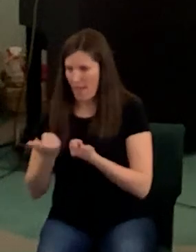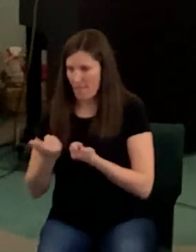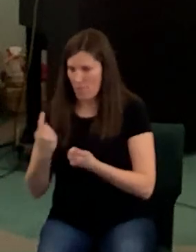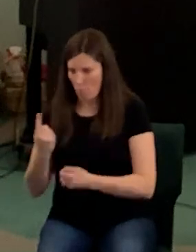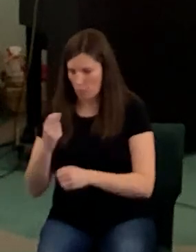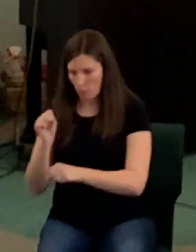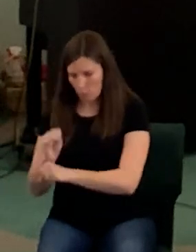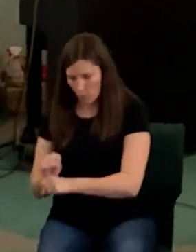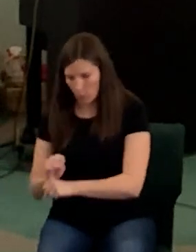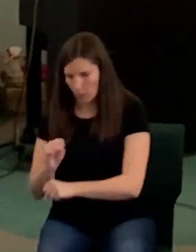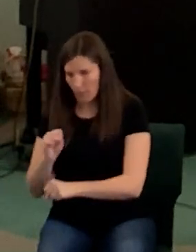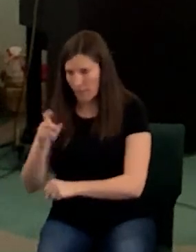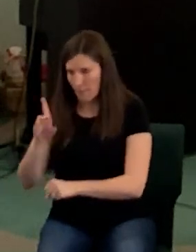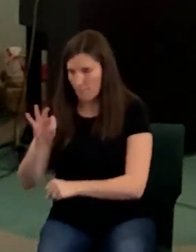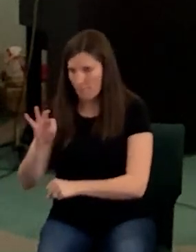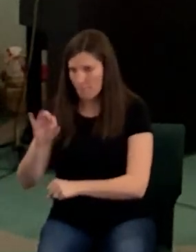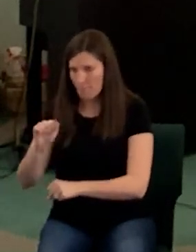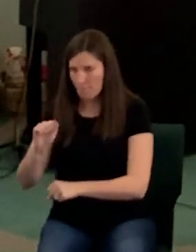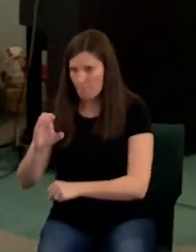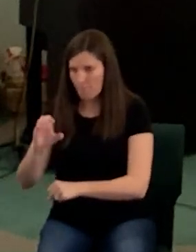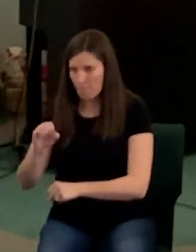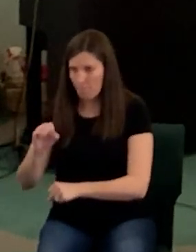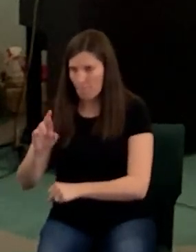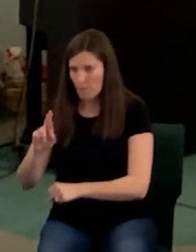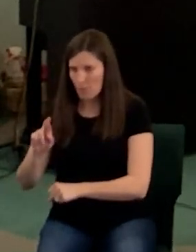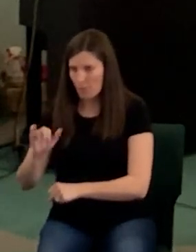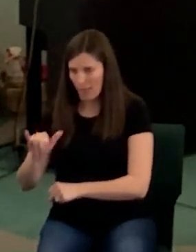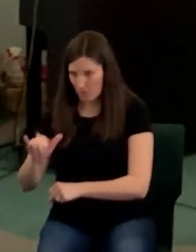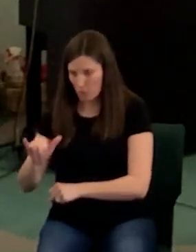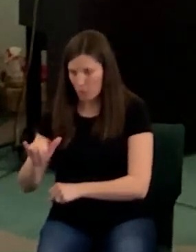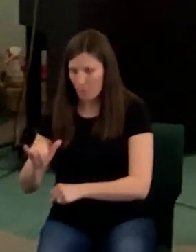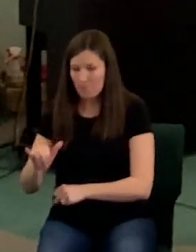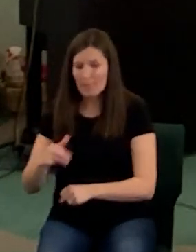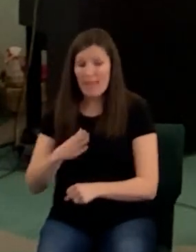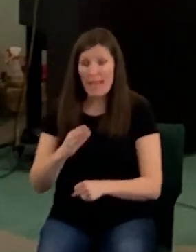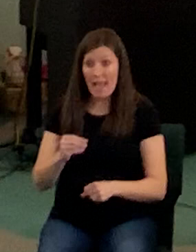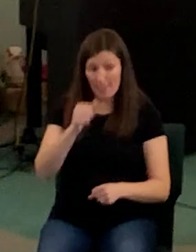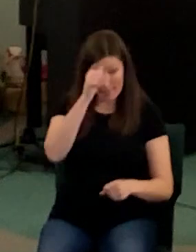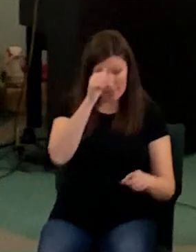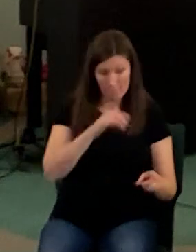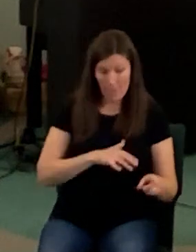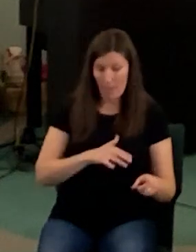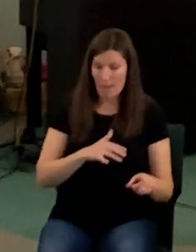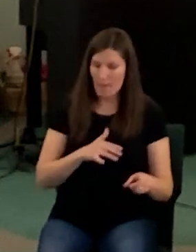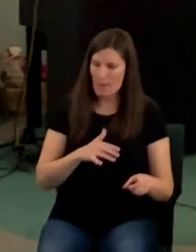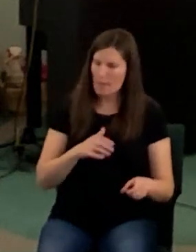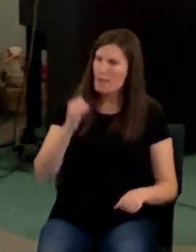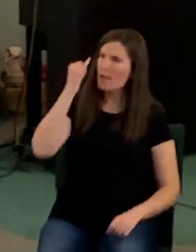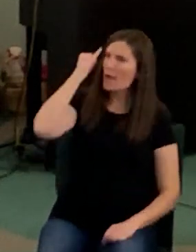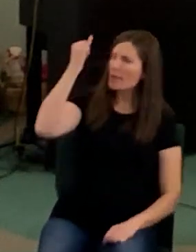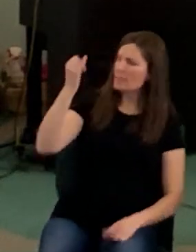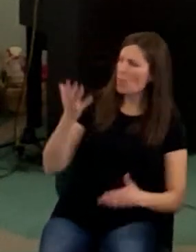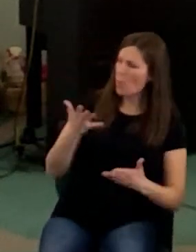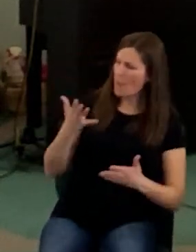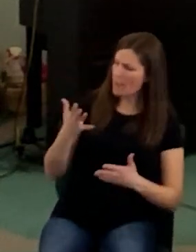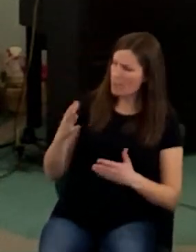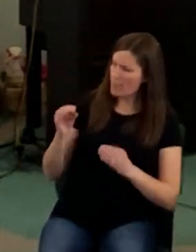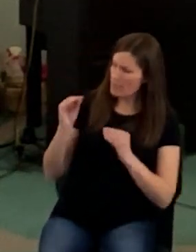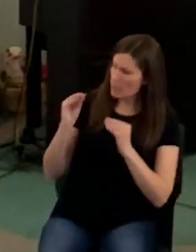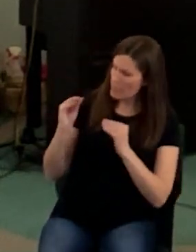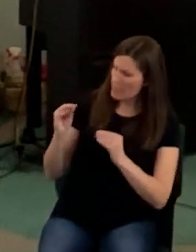besides working in a factory. And Robert came up with an idea. What if we started teaching these